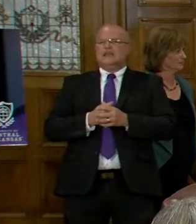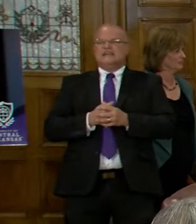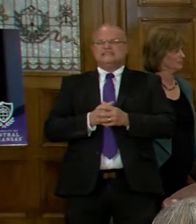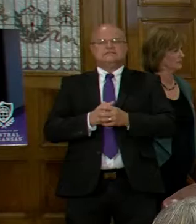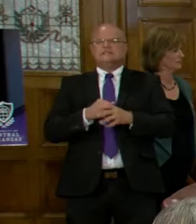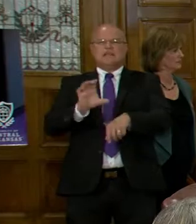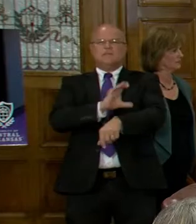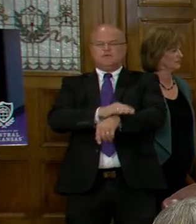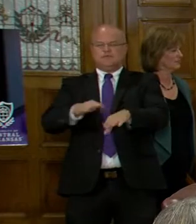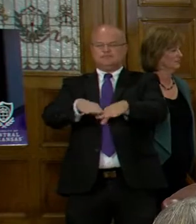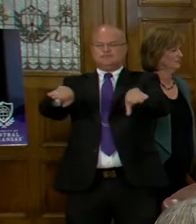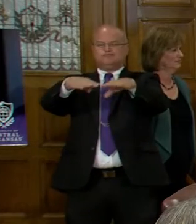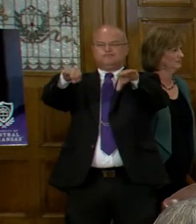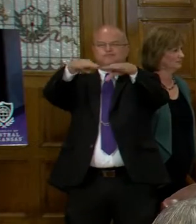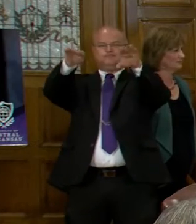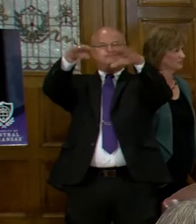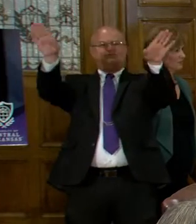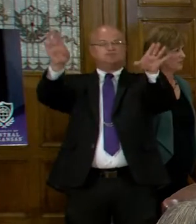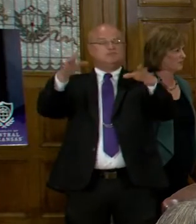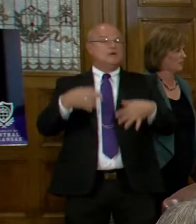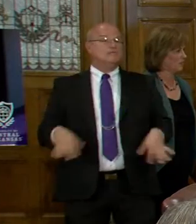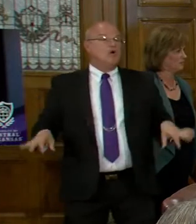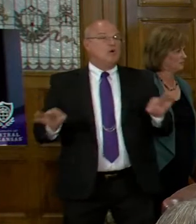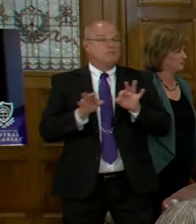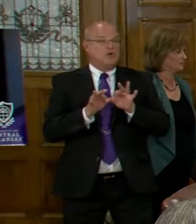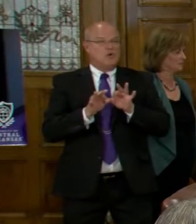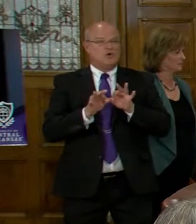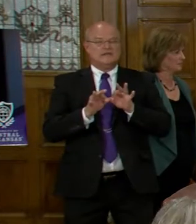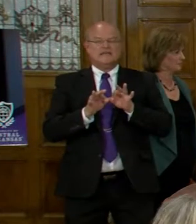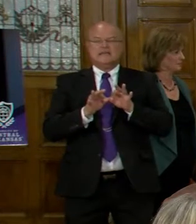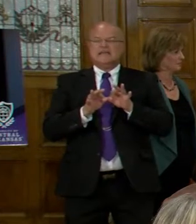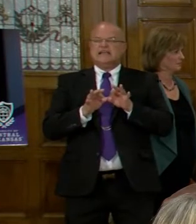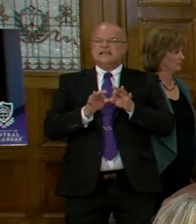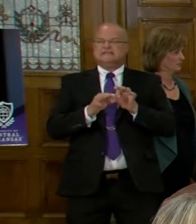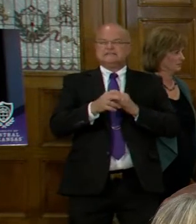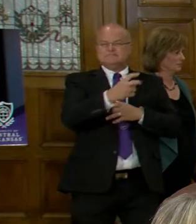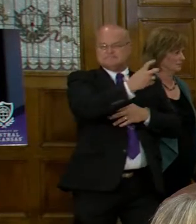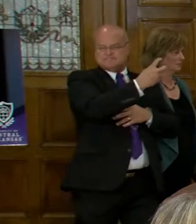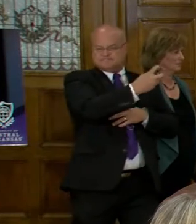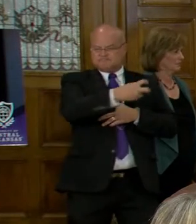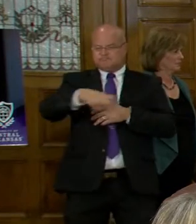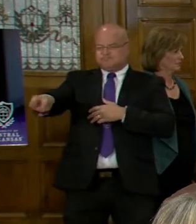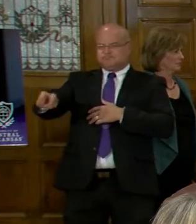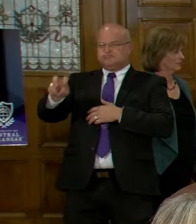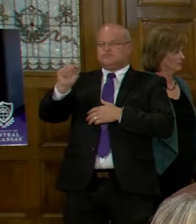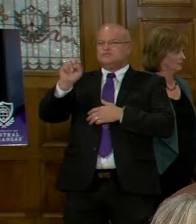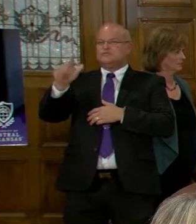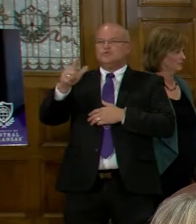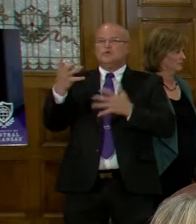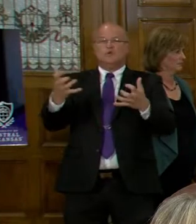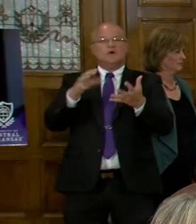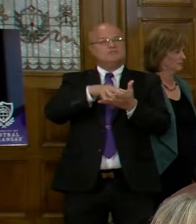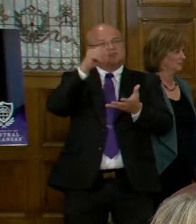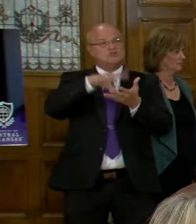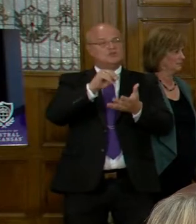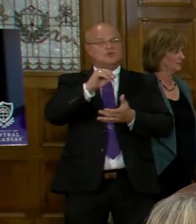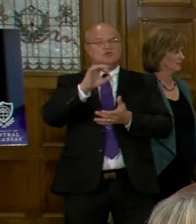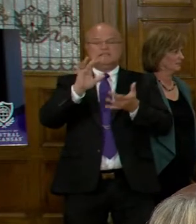of computers. More importantly, though, it's the transformational tool for people who want to learn cybersecurity.